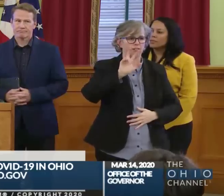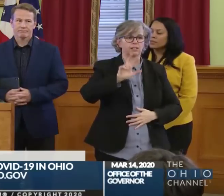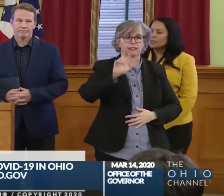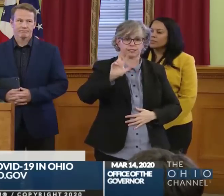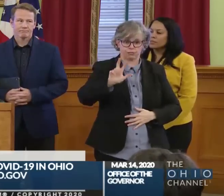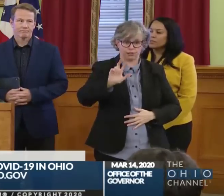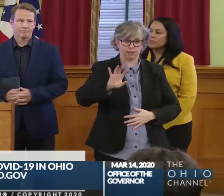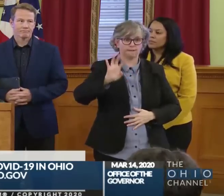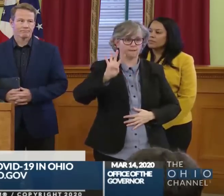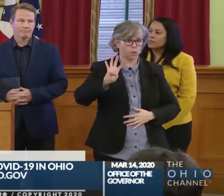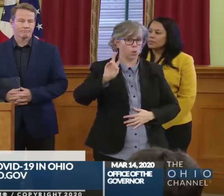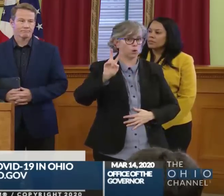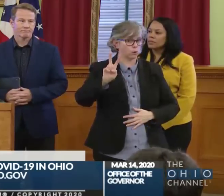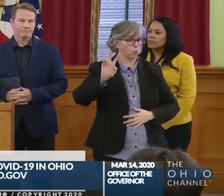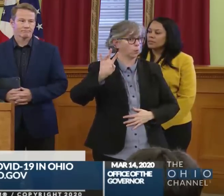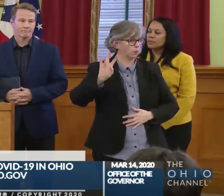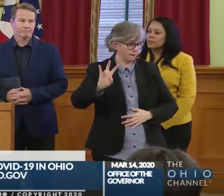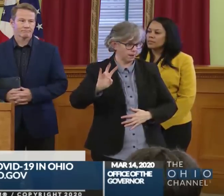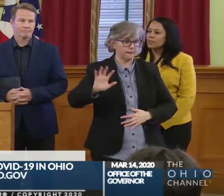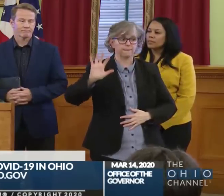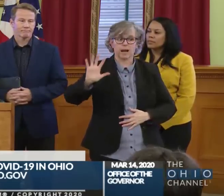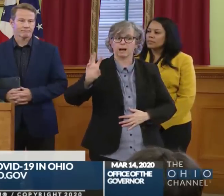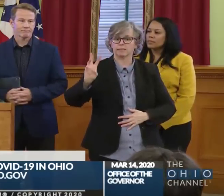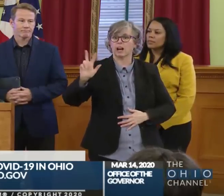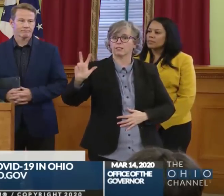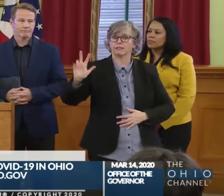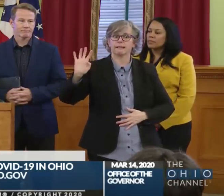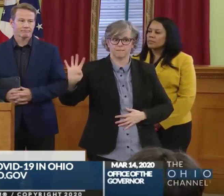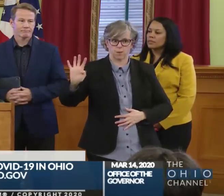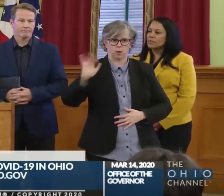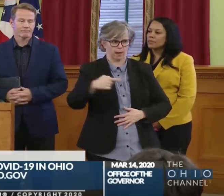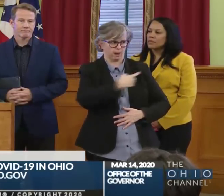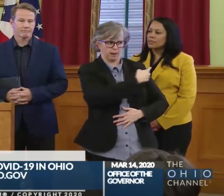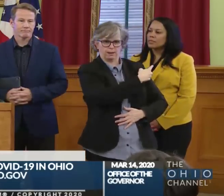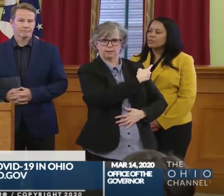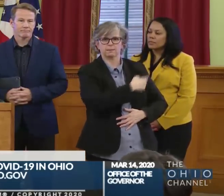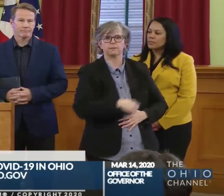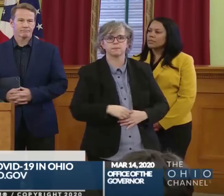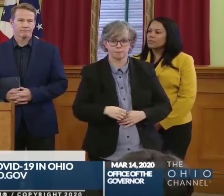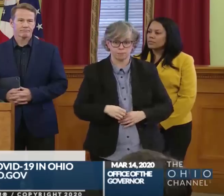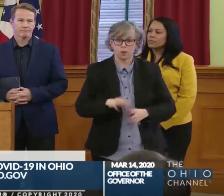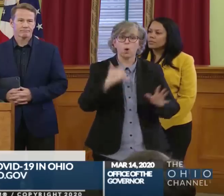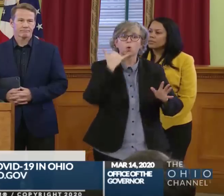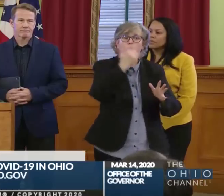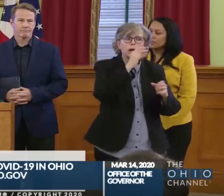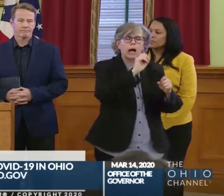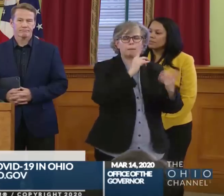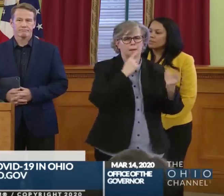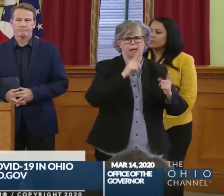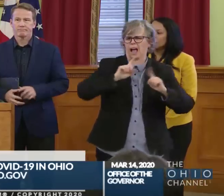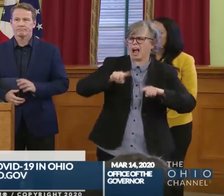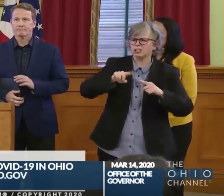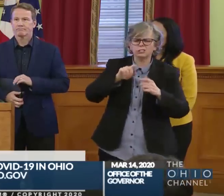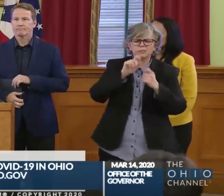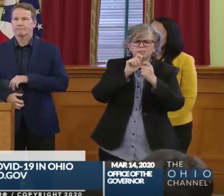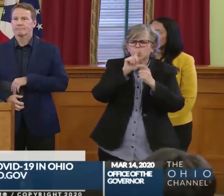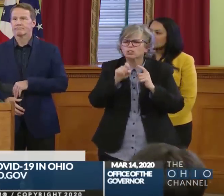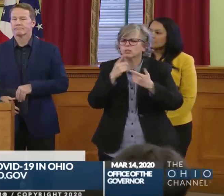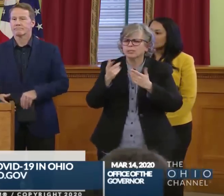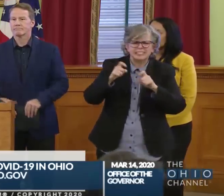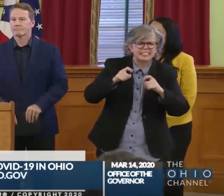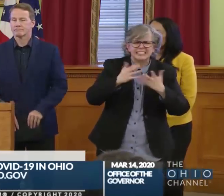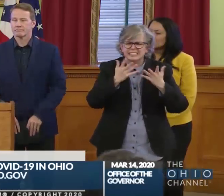1-833-4ASK-ODH in order to get the individualized questions that you have answered for you and your family members in accessing health care and mental health